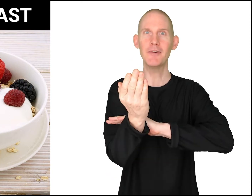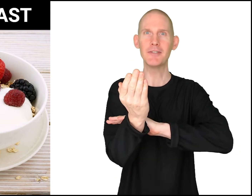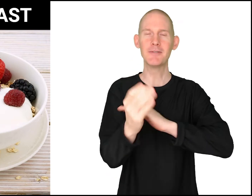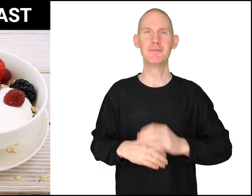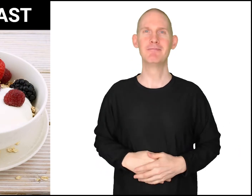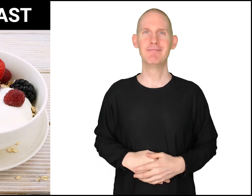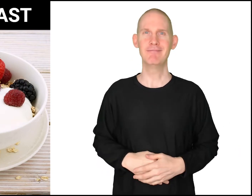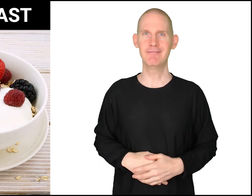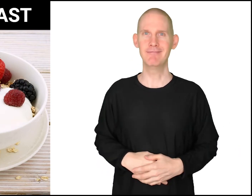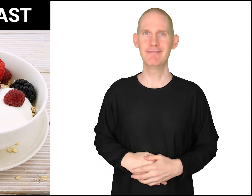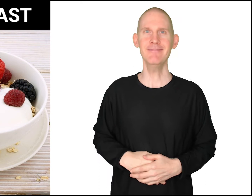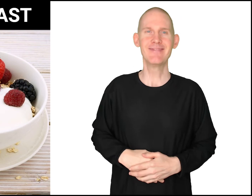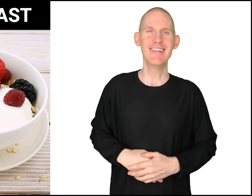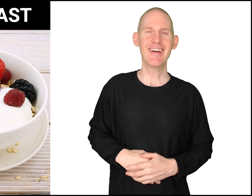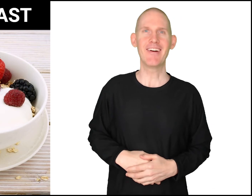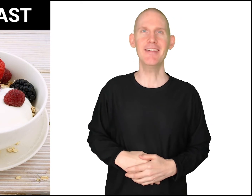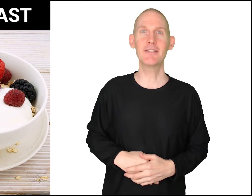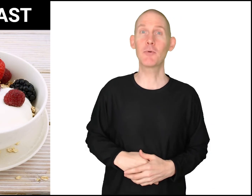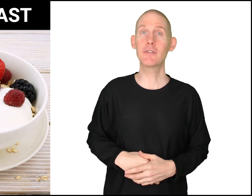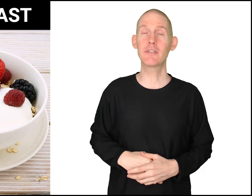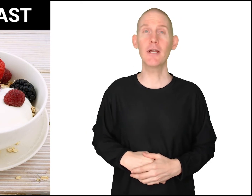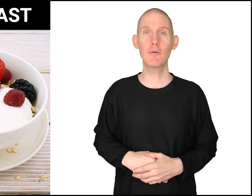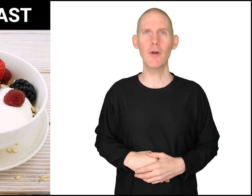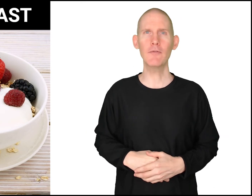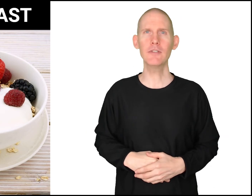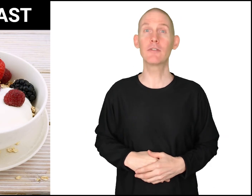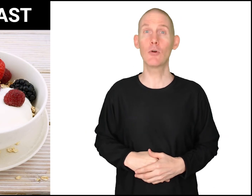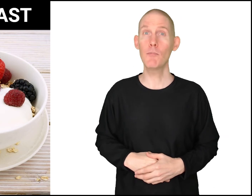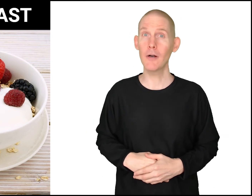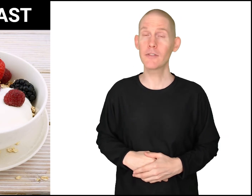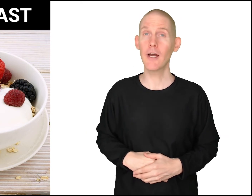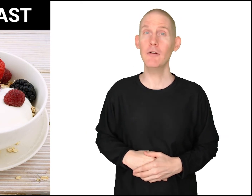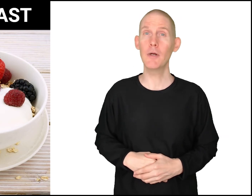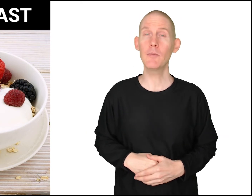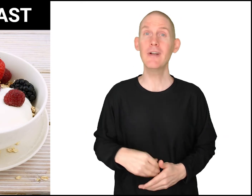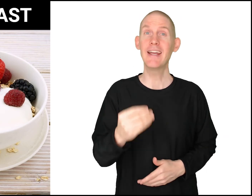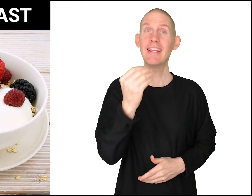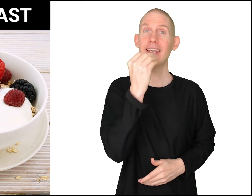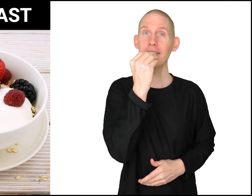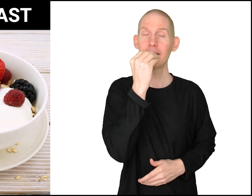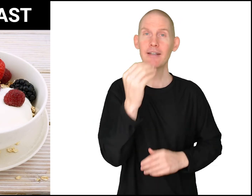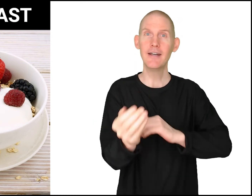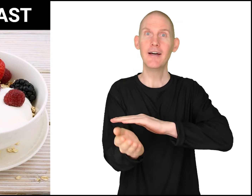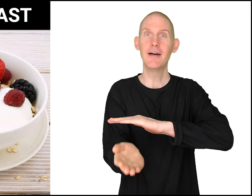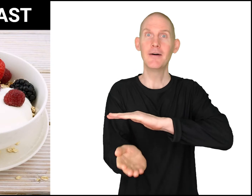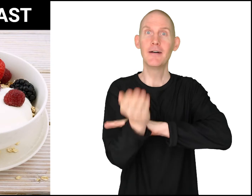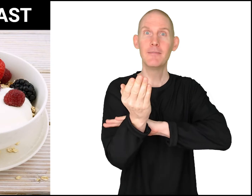Breakfast. All right, this was a sign for breakfast. 2-part sign, remember, eat,